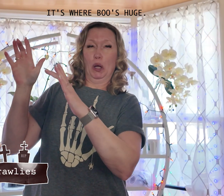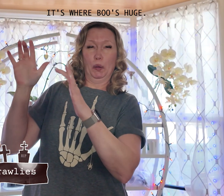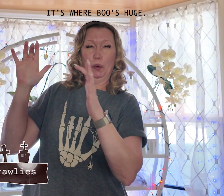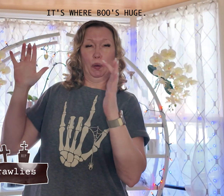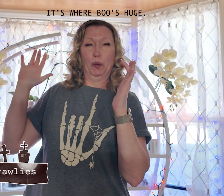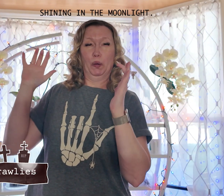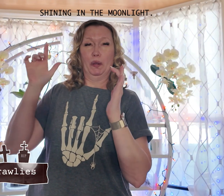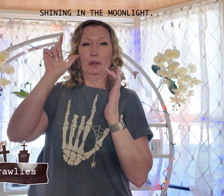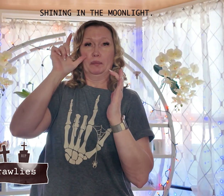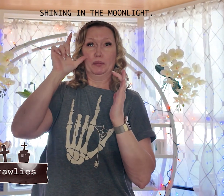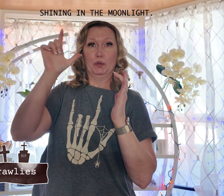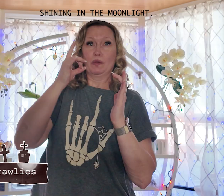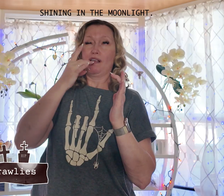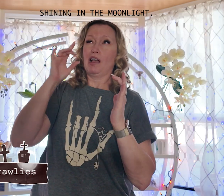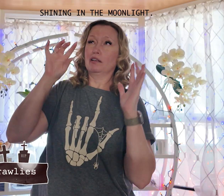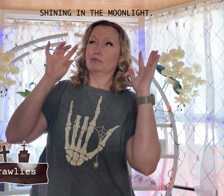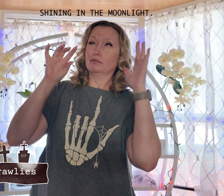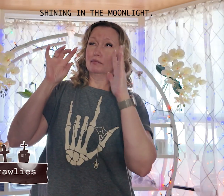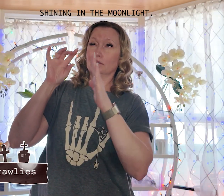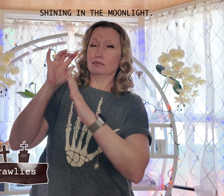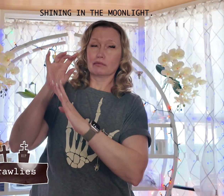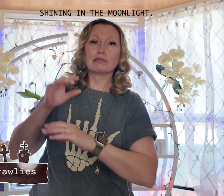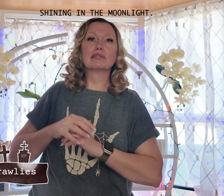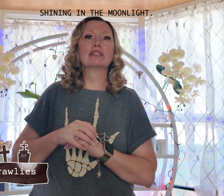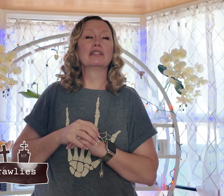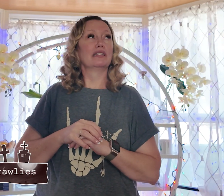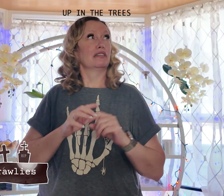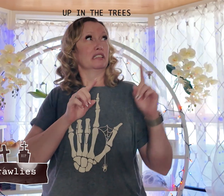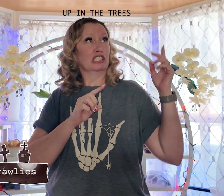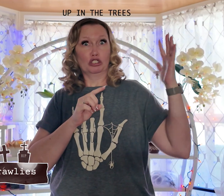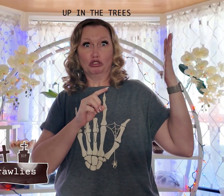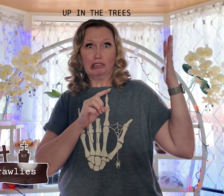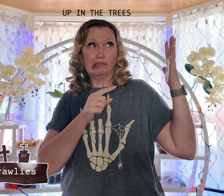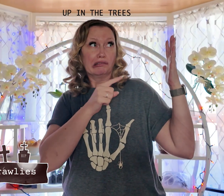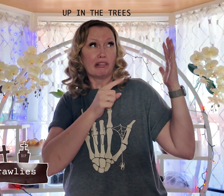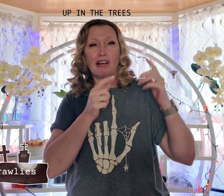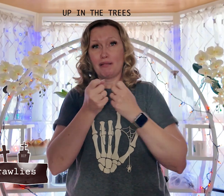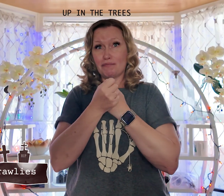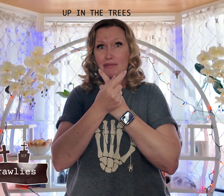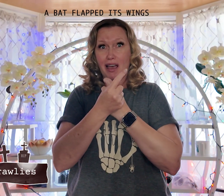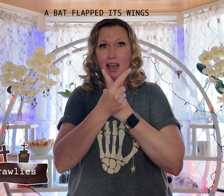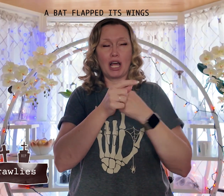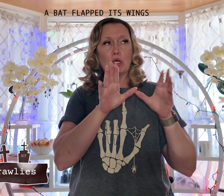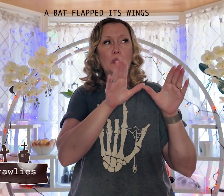huge, shining in the moonlight. Up in the trees, a bat flapped